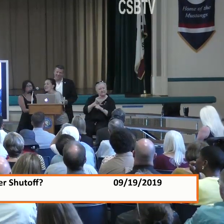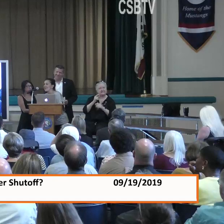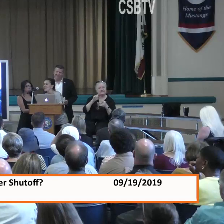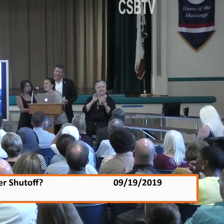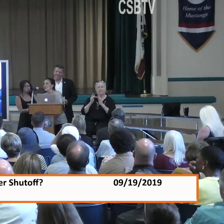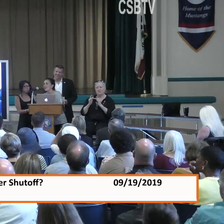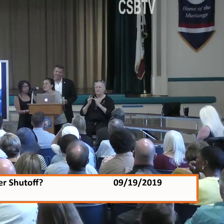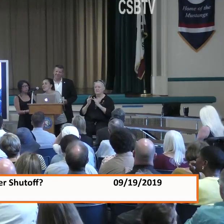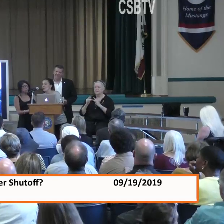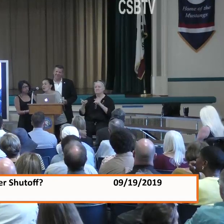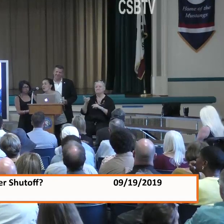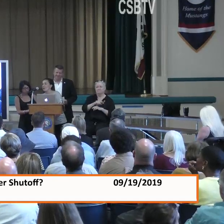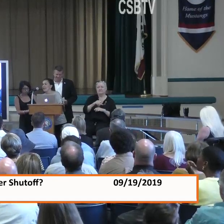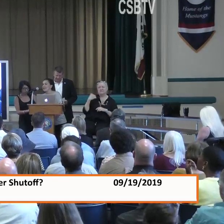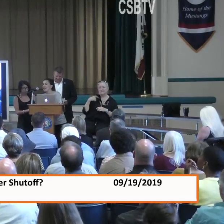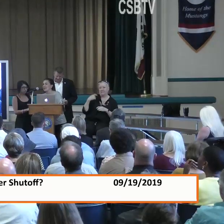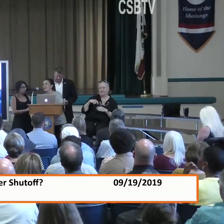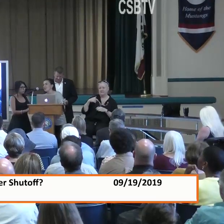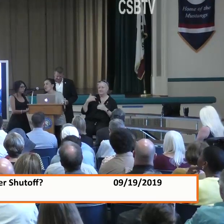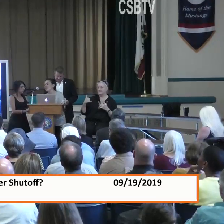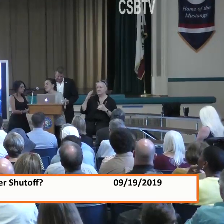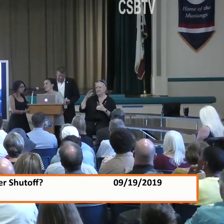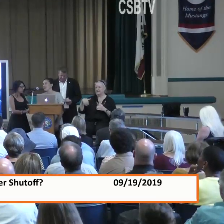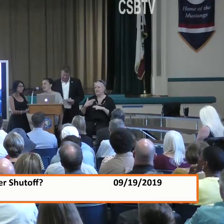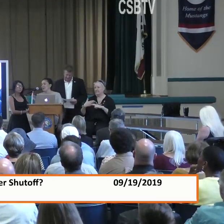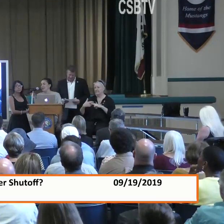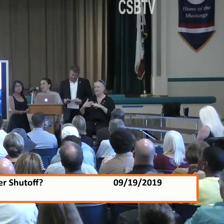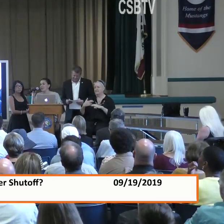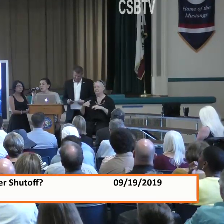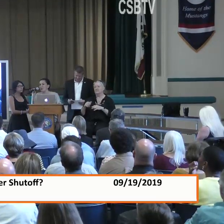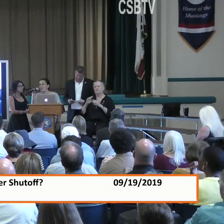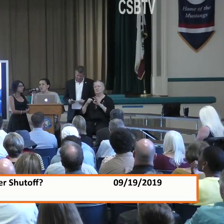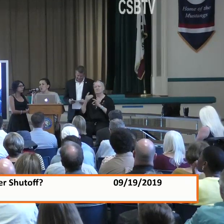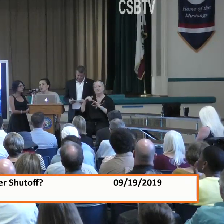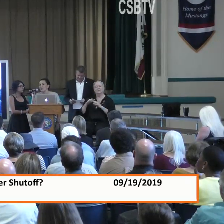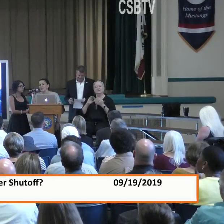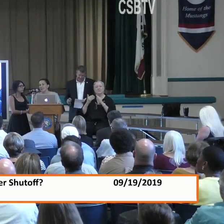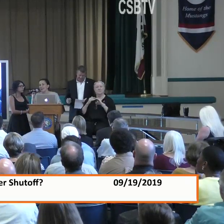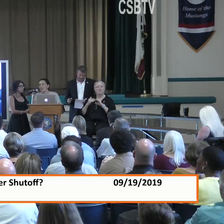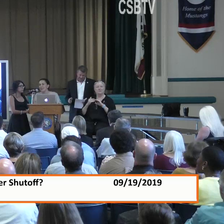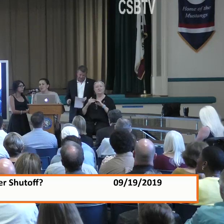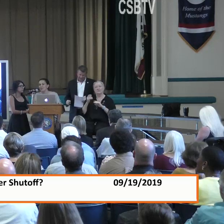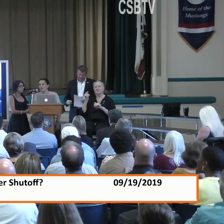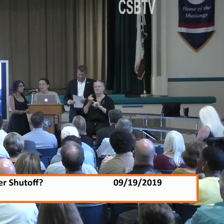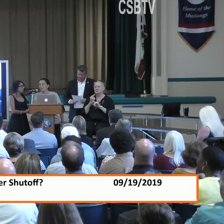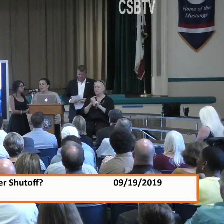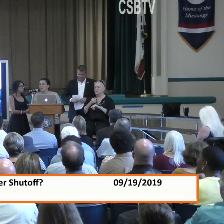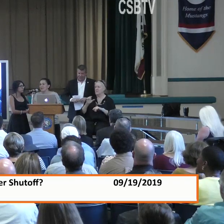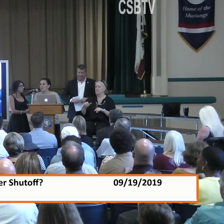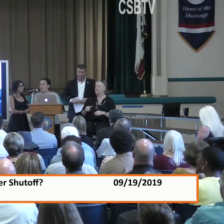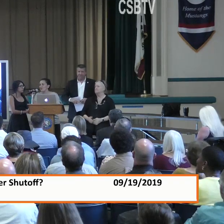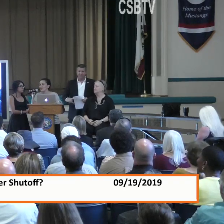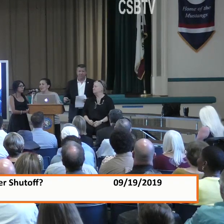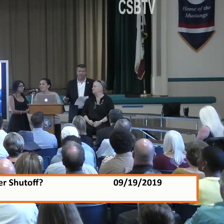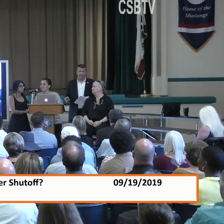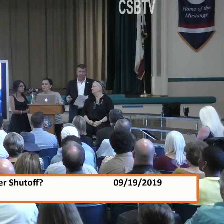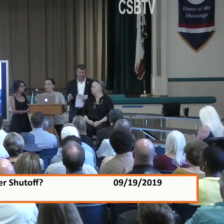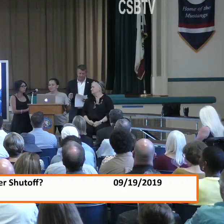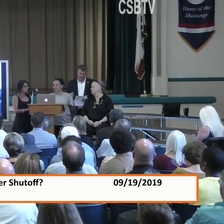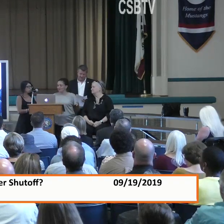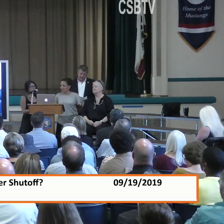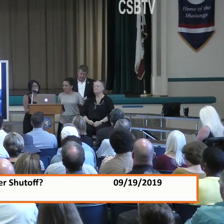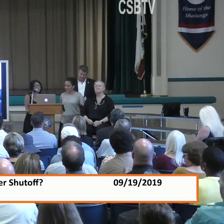buenas tardes. Mi nombre es Simone, mi compañera es Alice. Somos intérpretes de la parte de comunidades justas de la red de intérpretes de la justicia social.